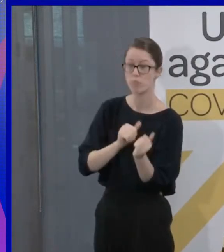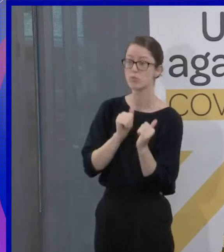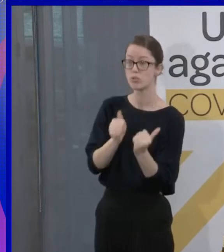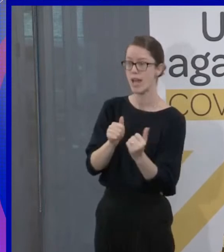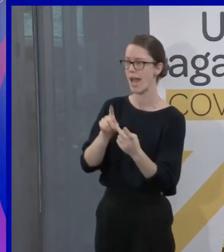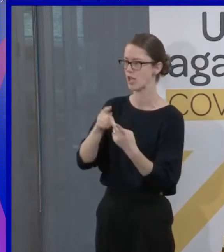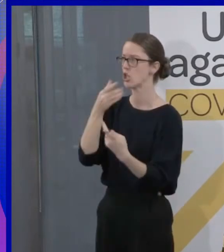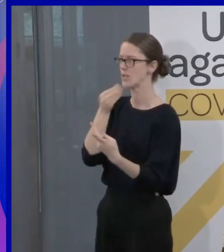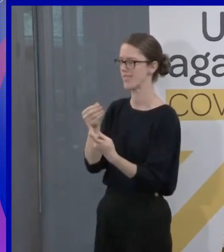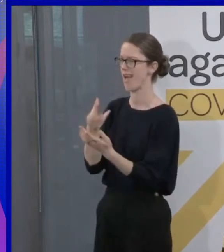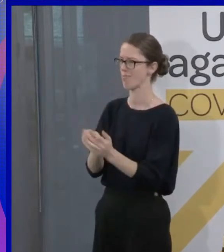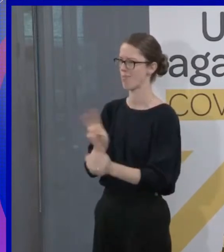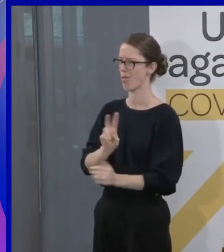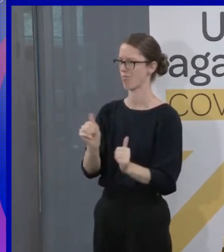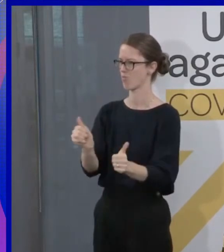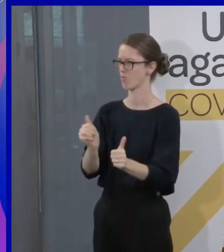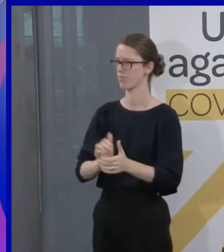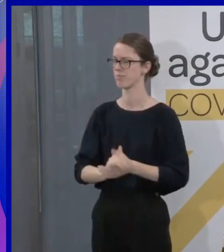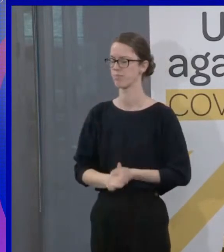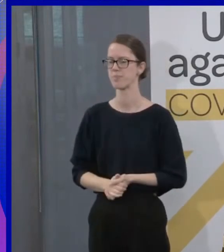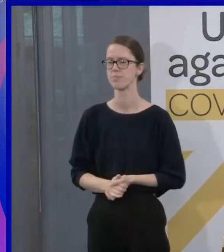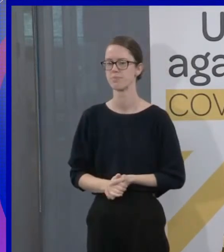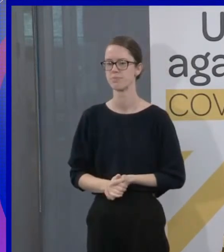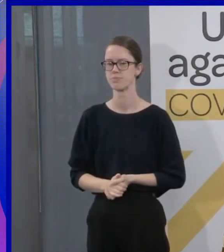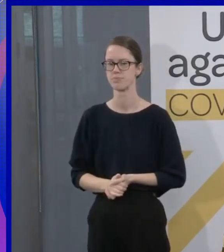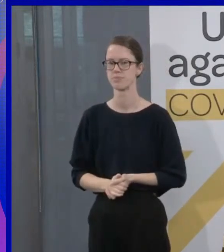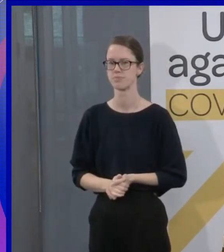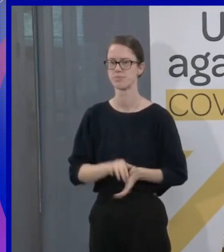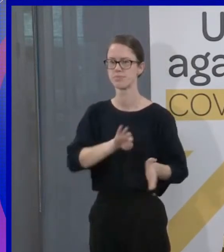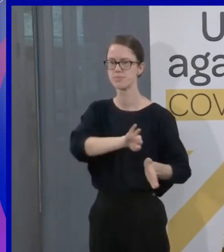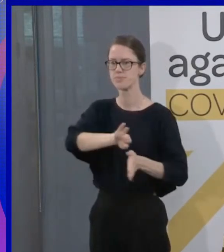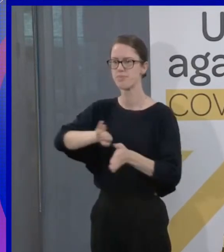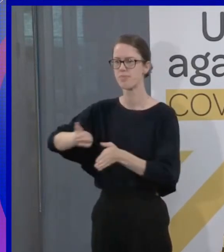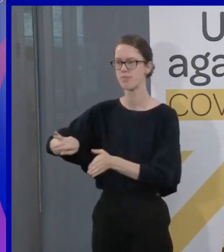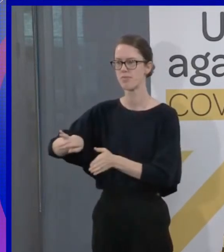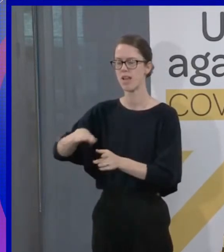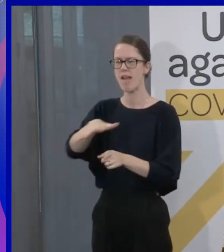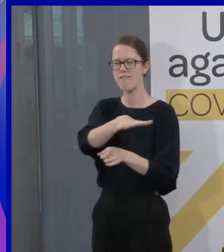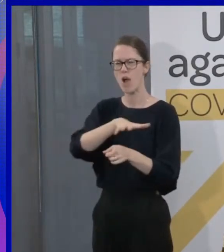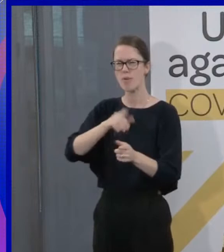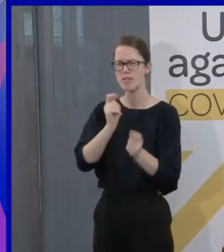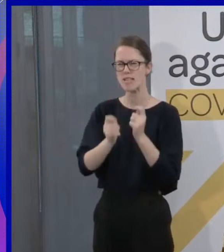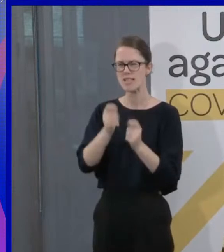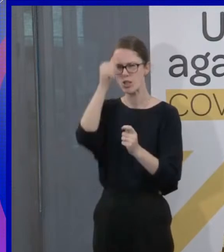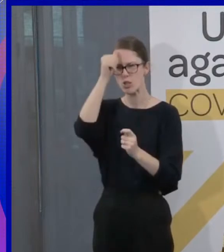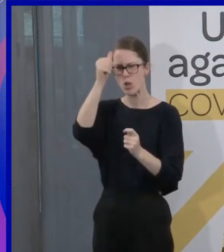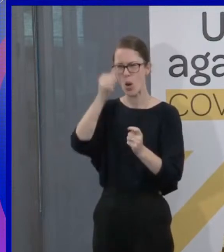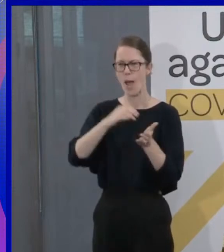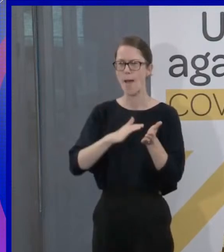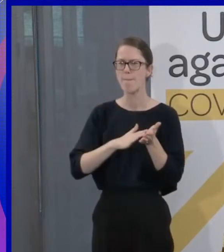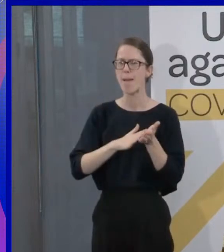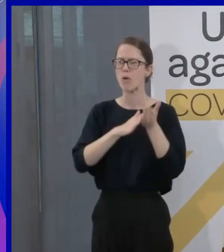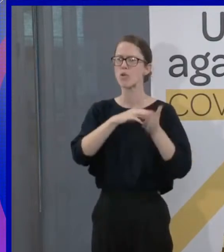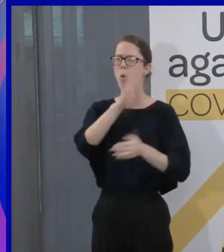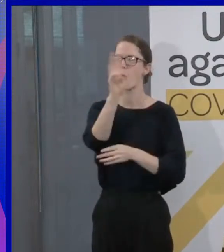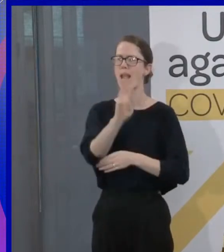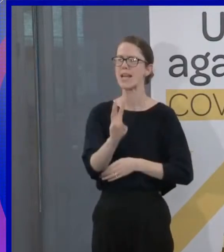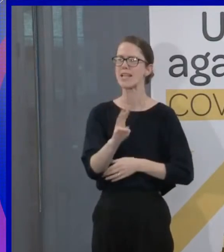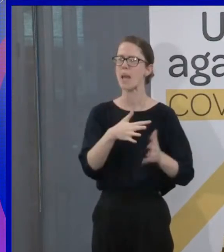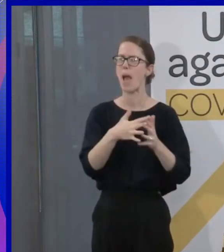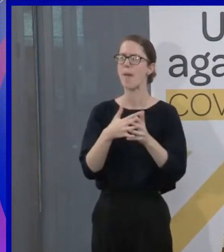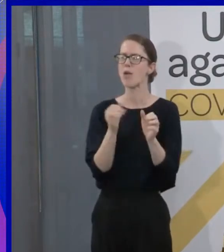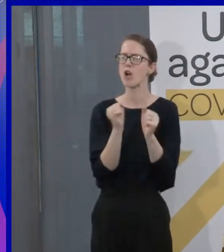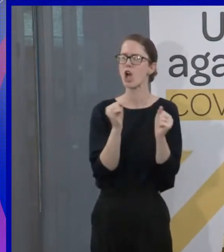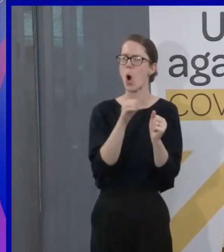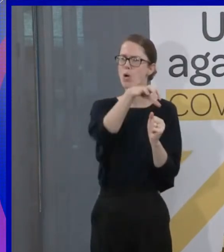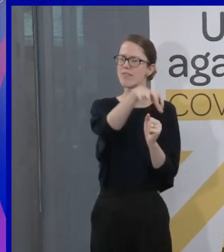it. Just moving on to the testing, the environmental testing at the Mount Wellington Americold facilities.